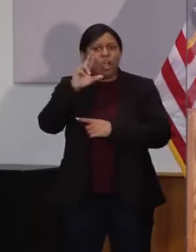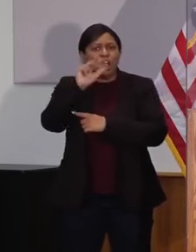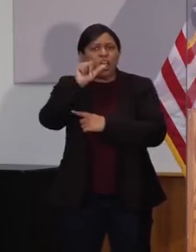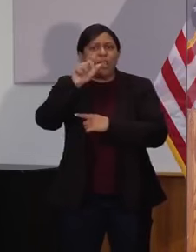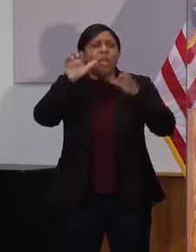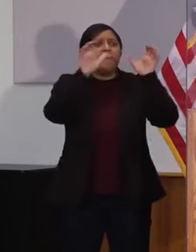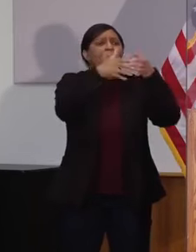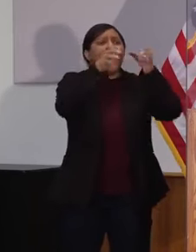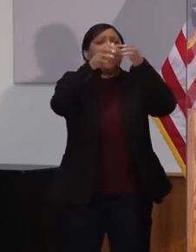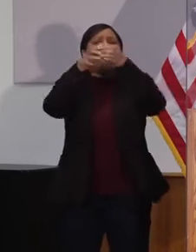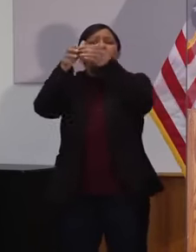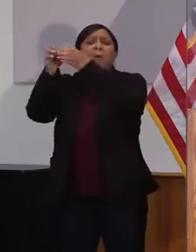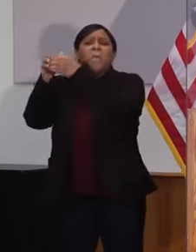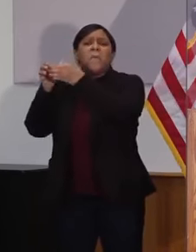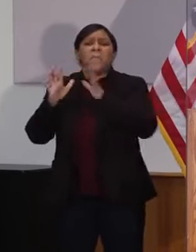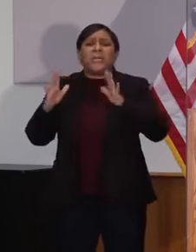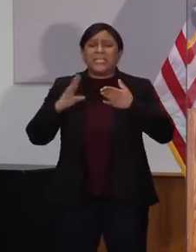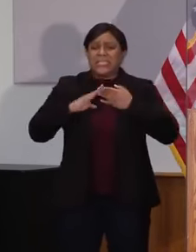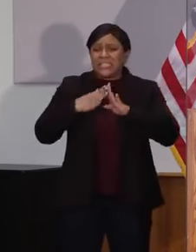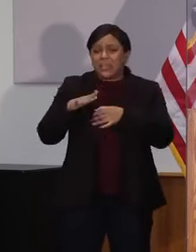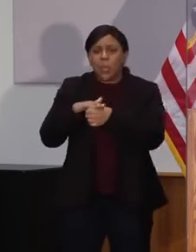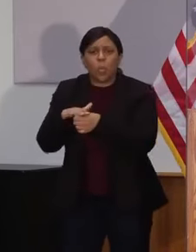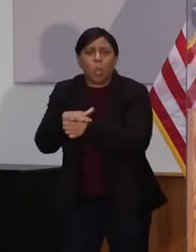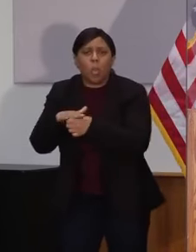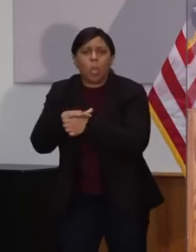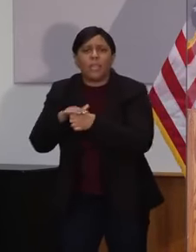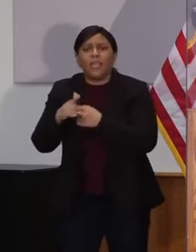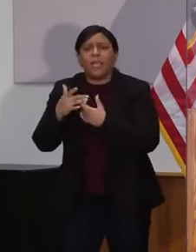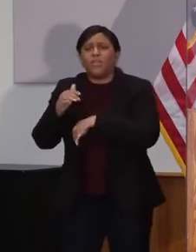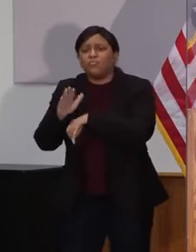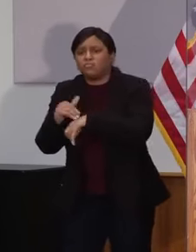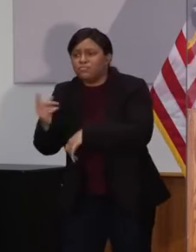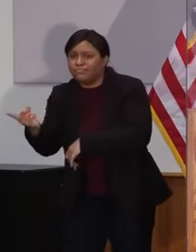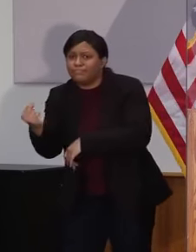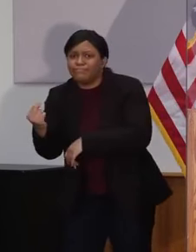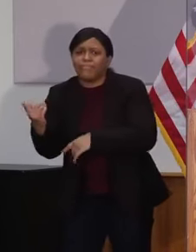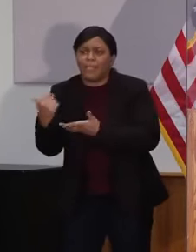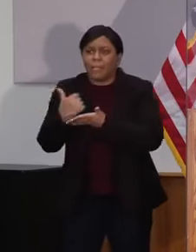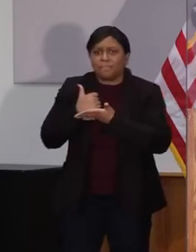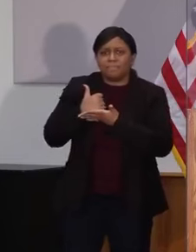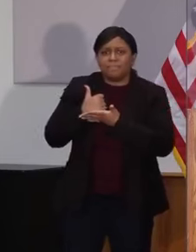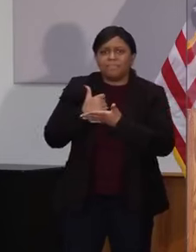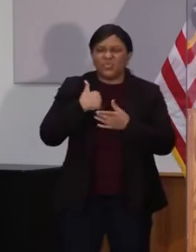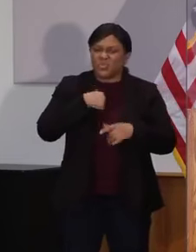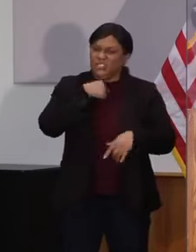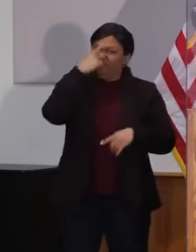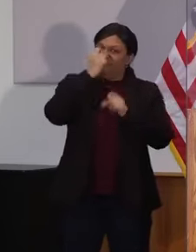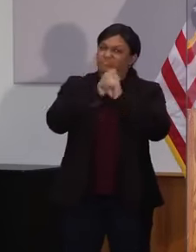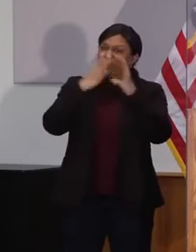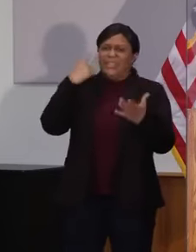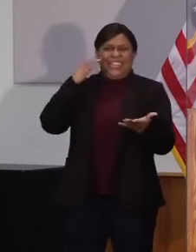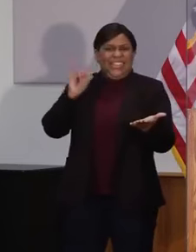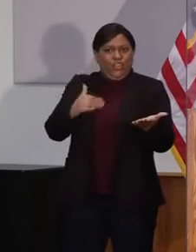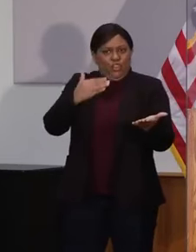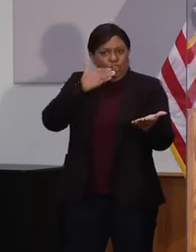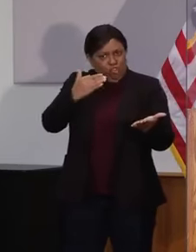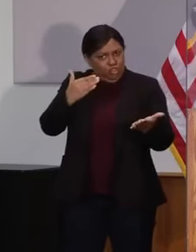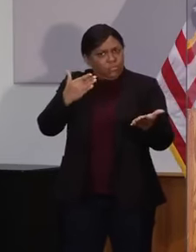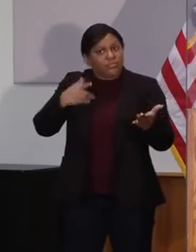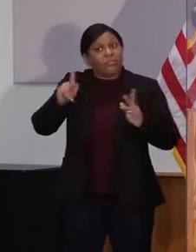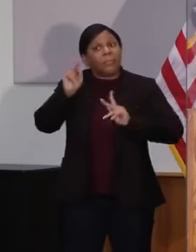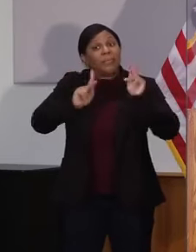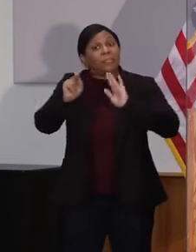were asked by their local sheriff to come and help. So we think this is good public policy to have everyone well-educated around First Amendment,